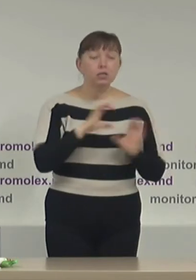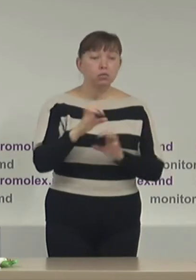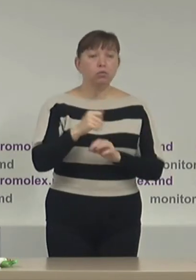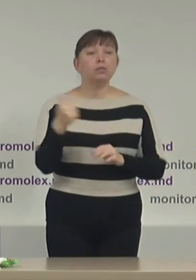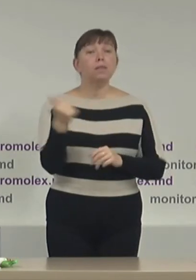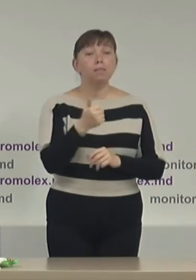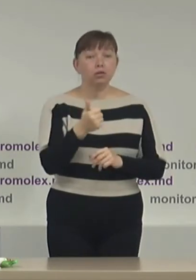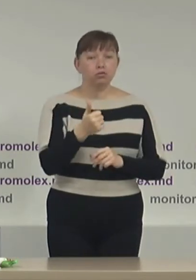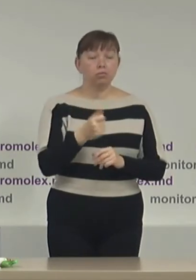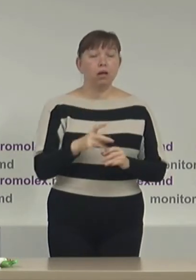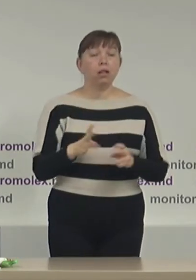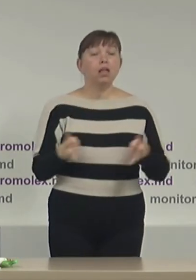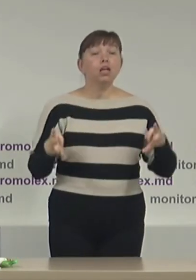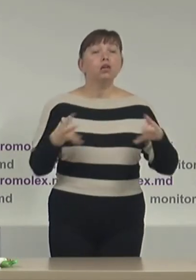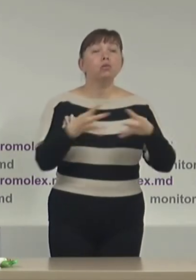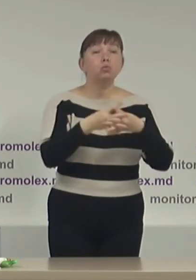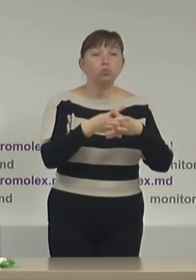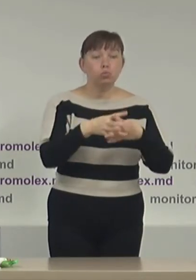And